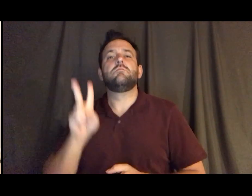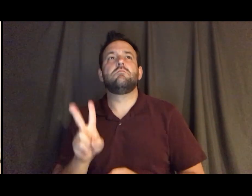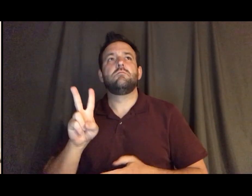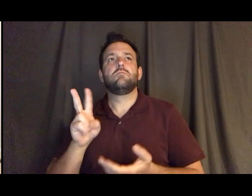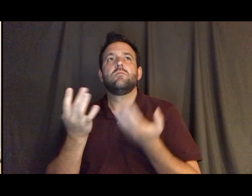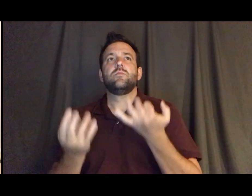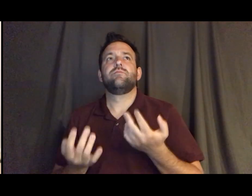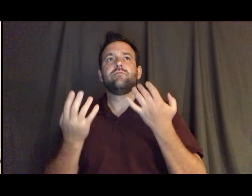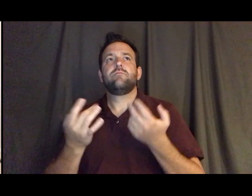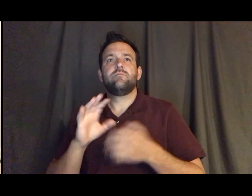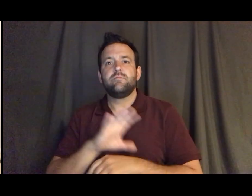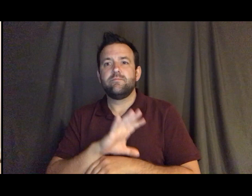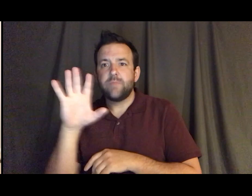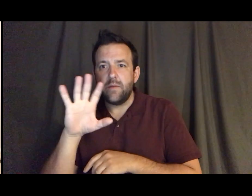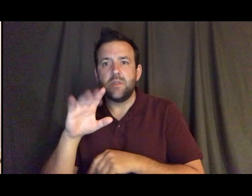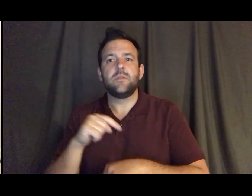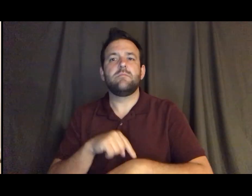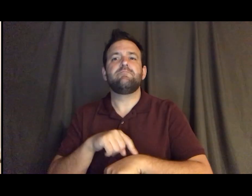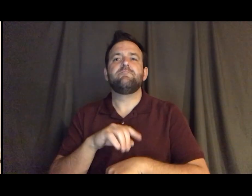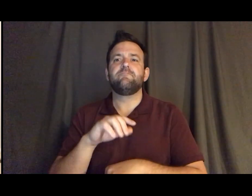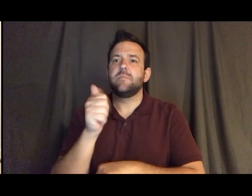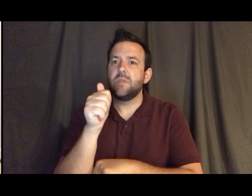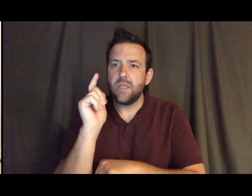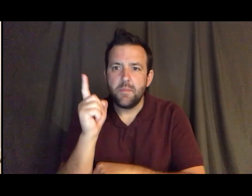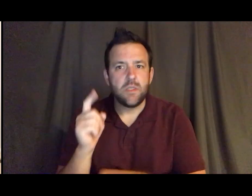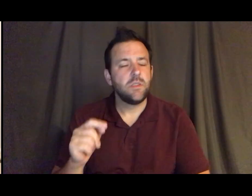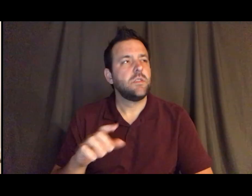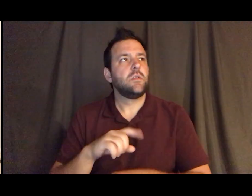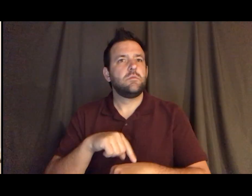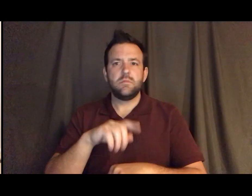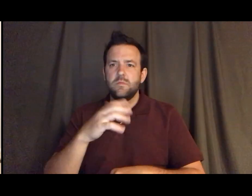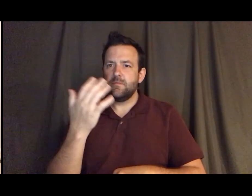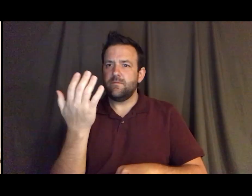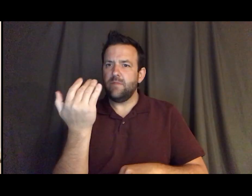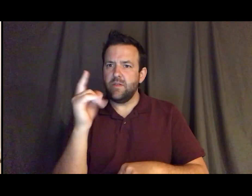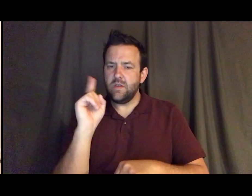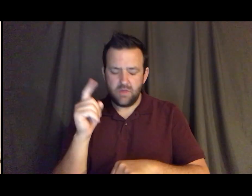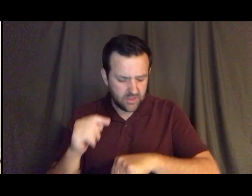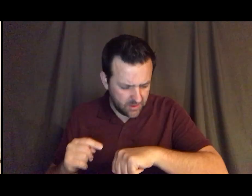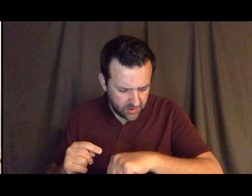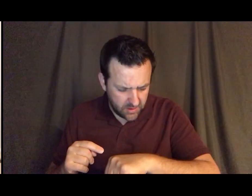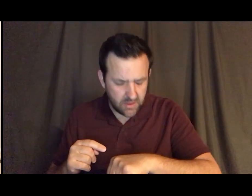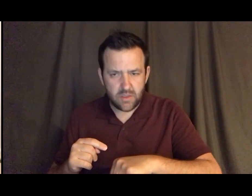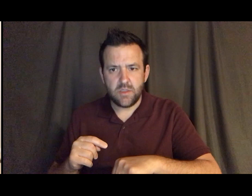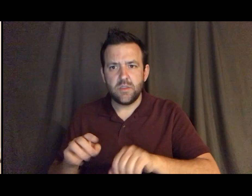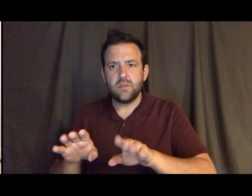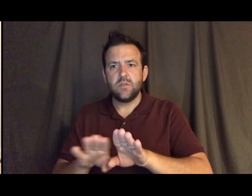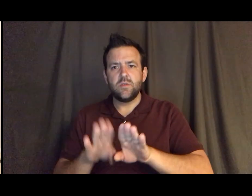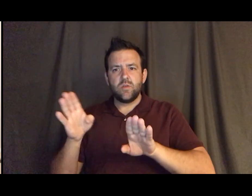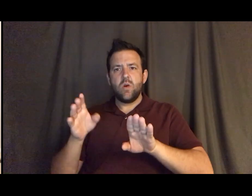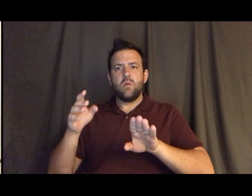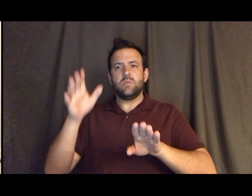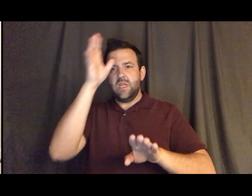Then David's father came in. He looked at the storekeeper and said, "These kids are my